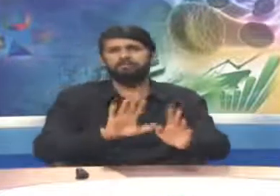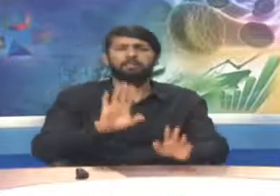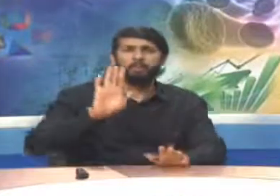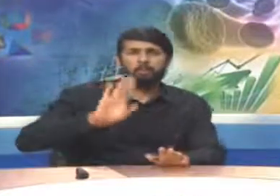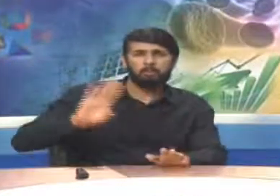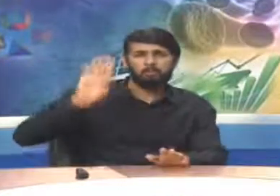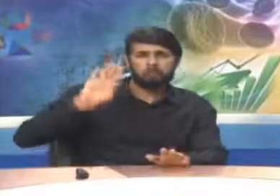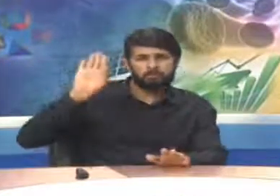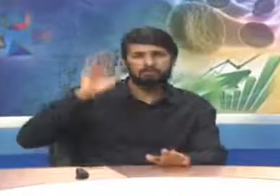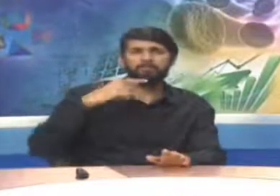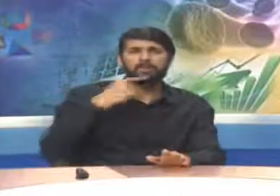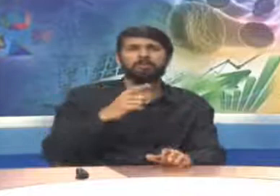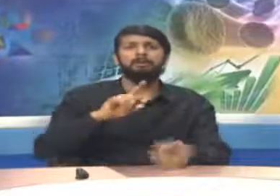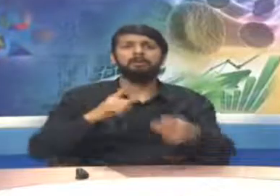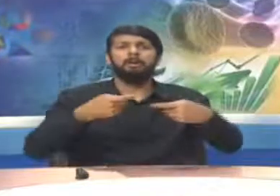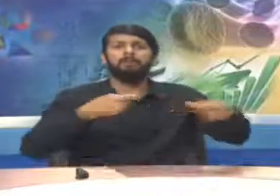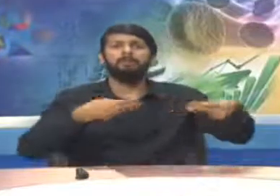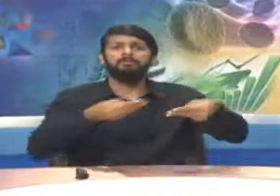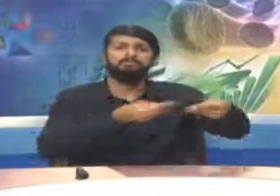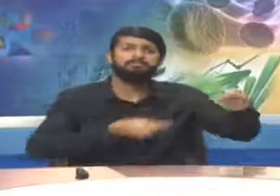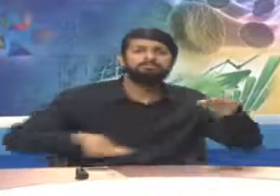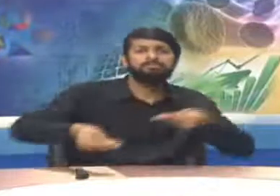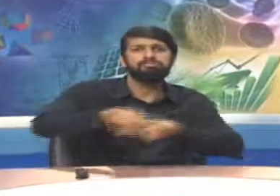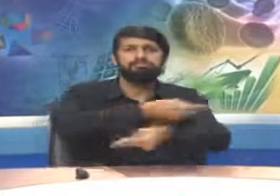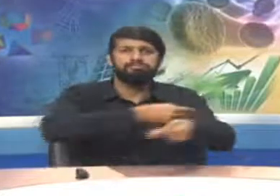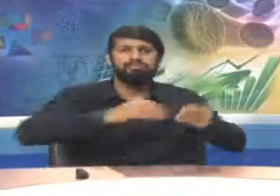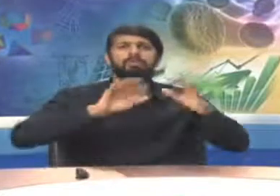is also called the economic